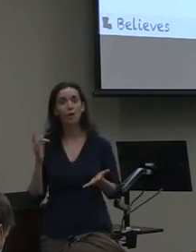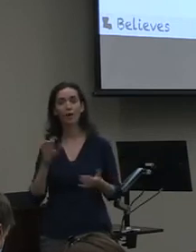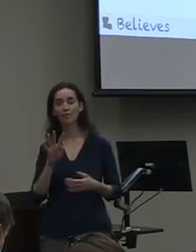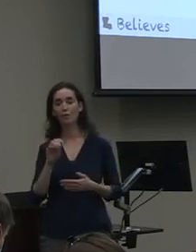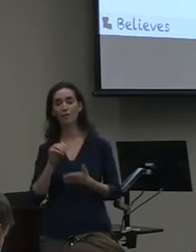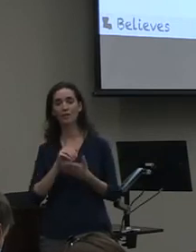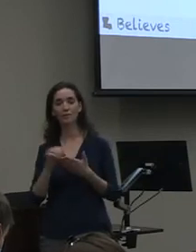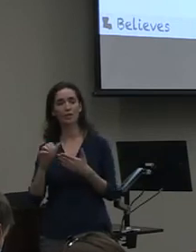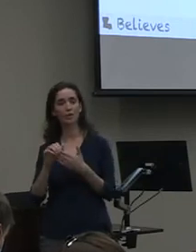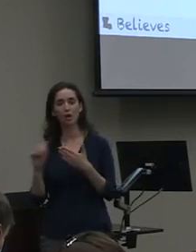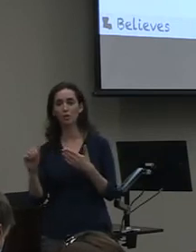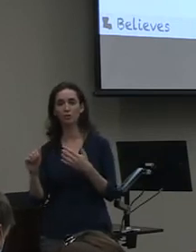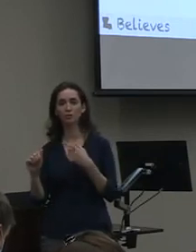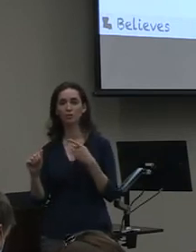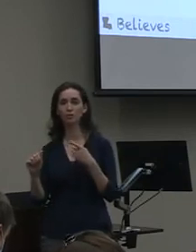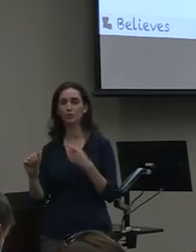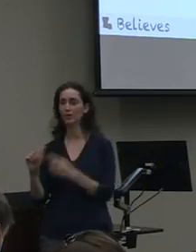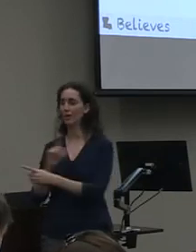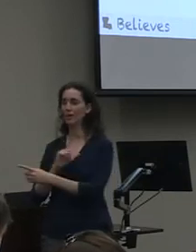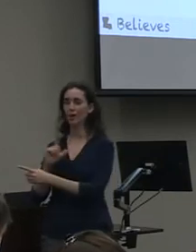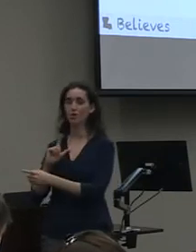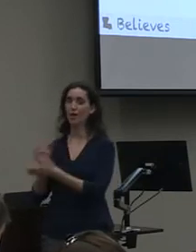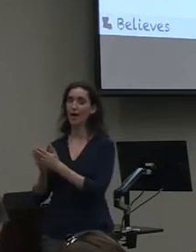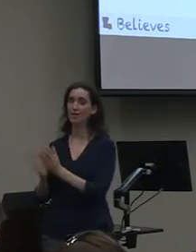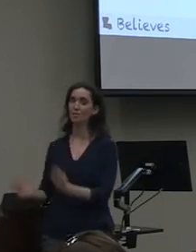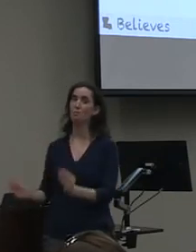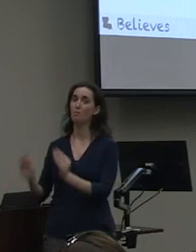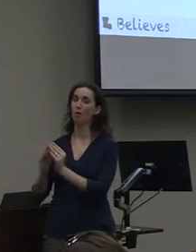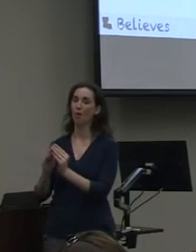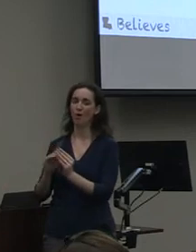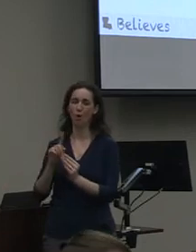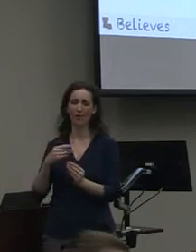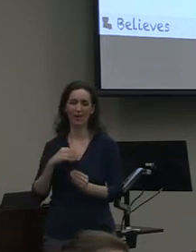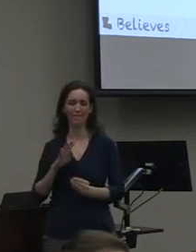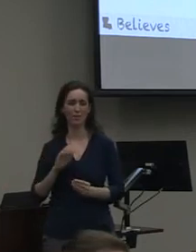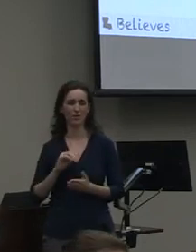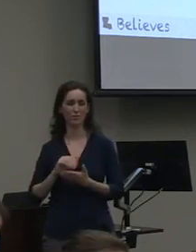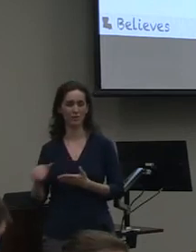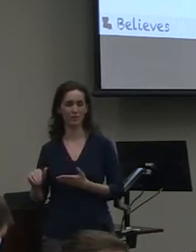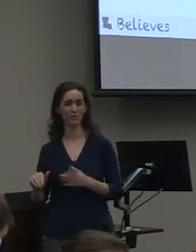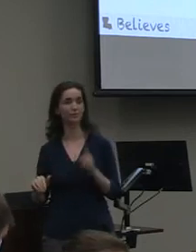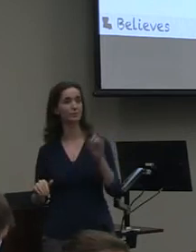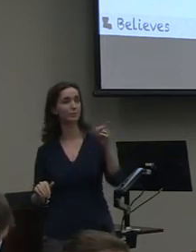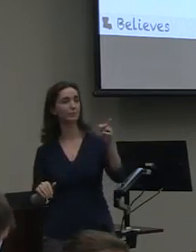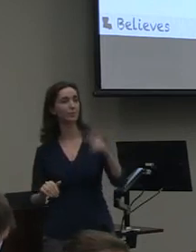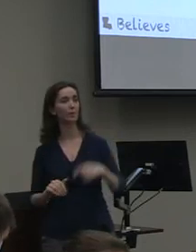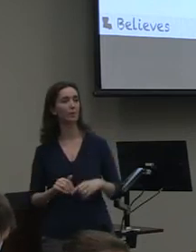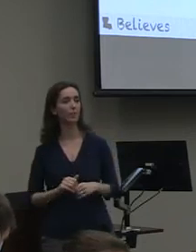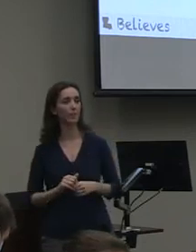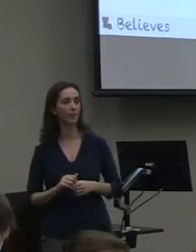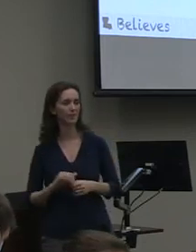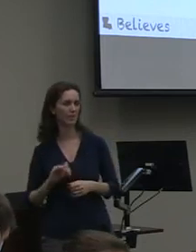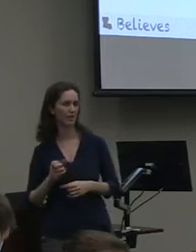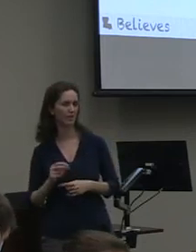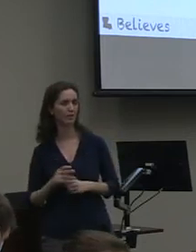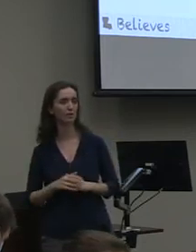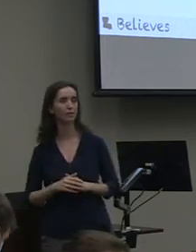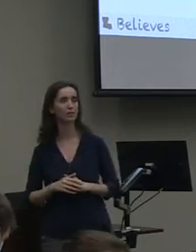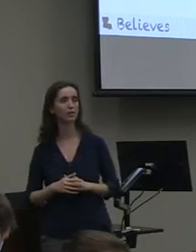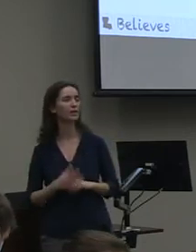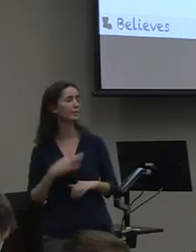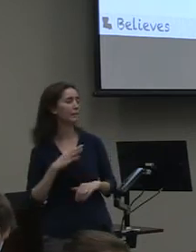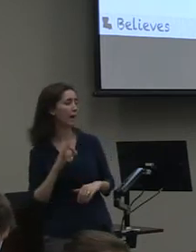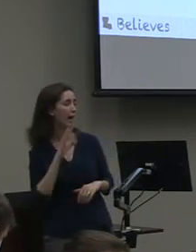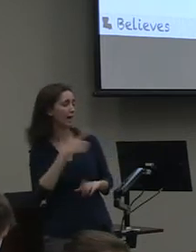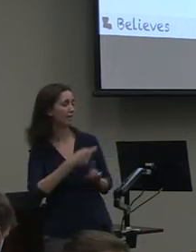$40 million is not what the legislation called for, which was much more. So if I could just add the sort of our 2 cents on the